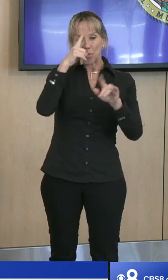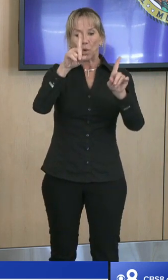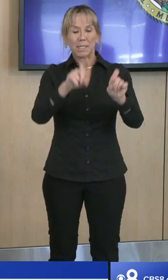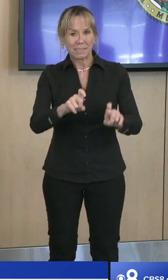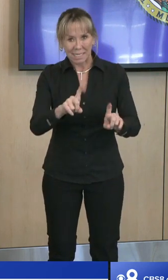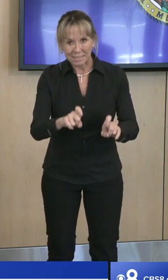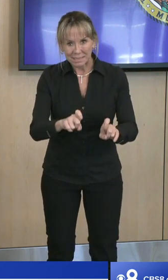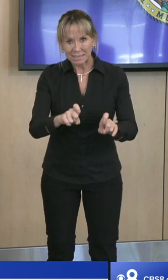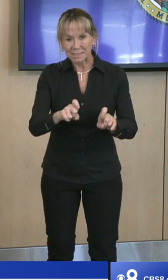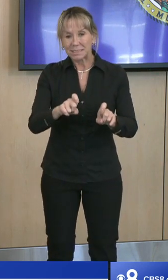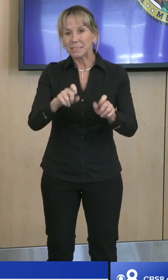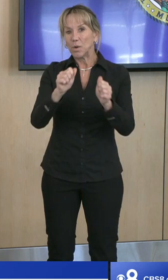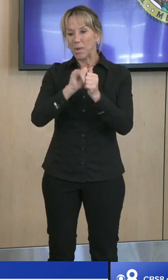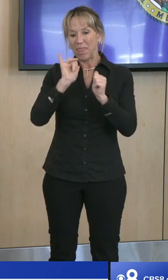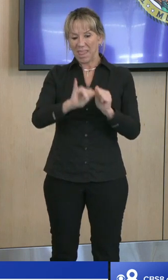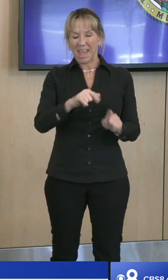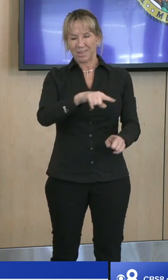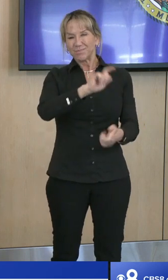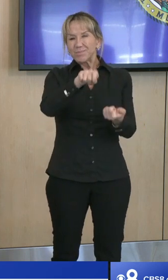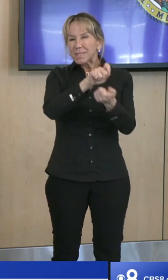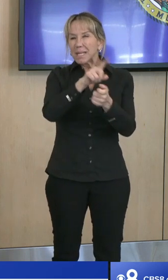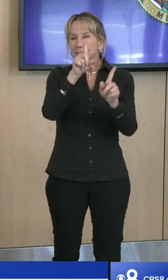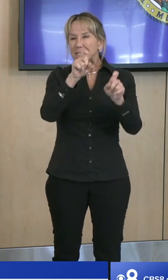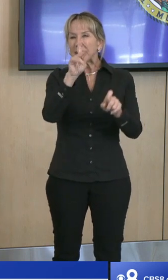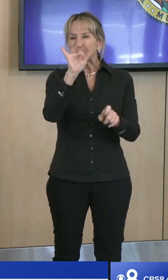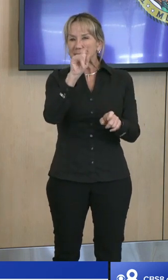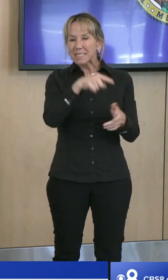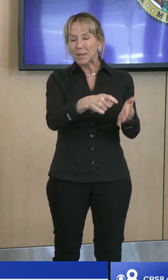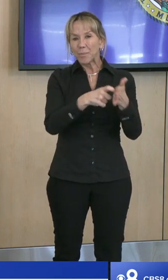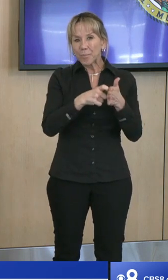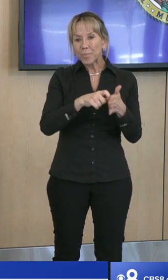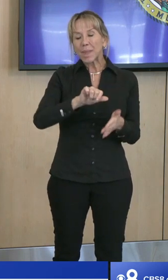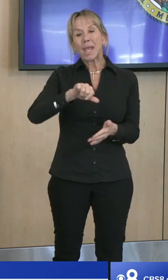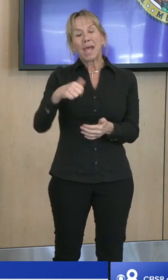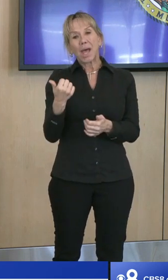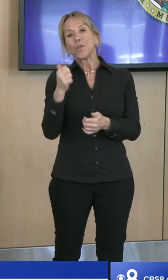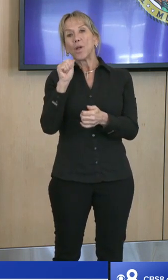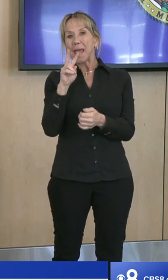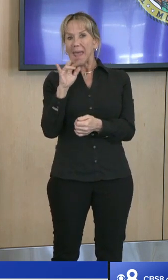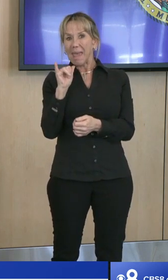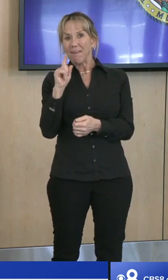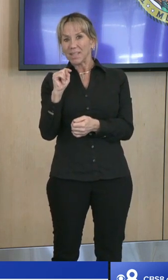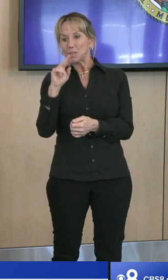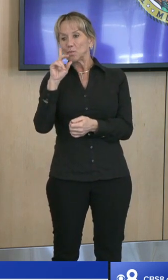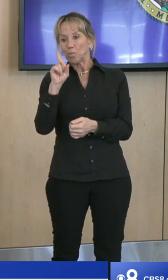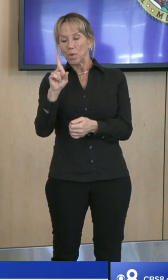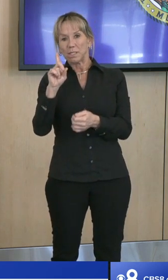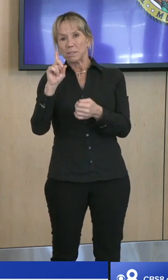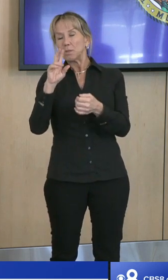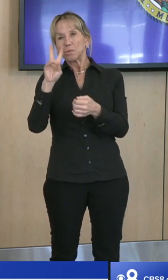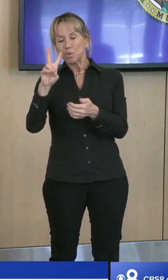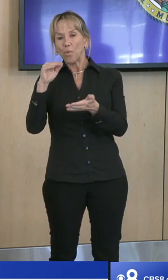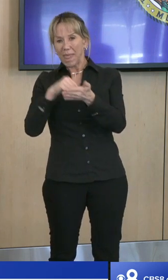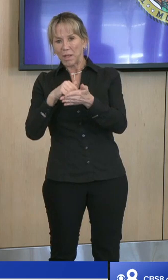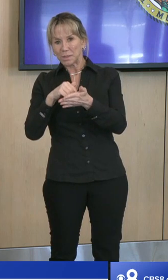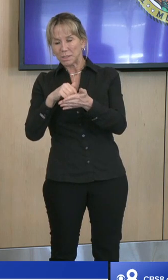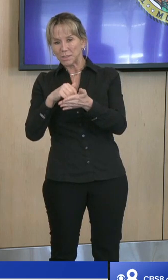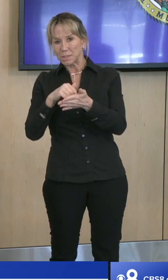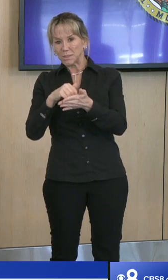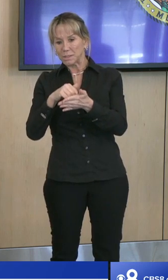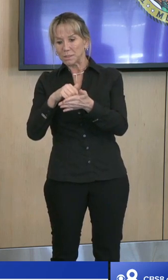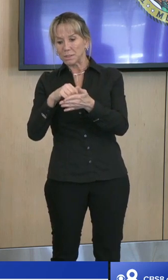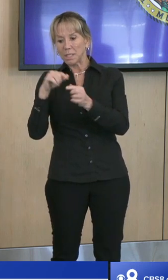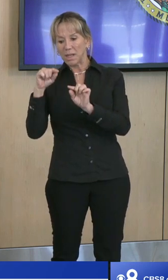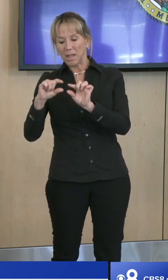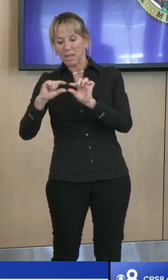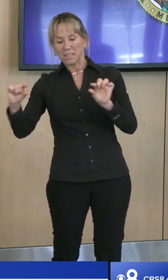testing with that test kit. The second is Abbott M2000, and that comes with all of the